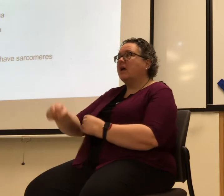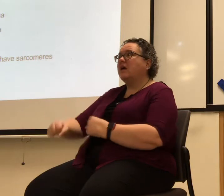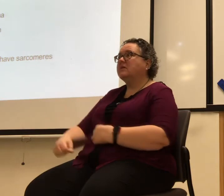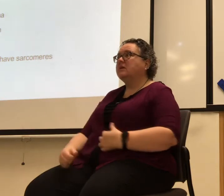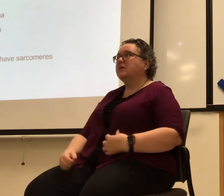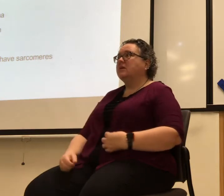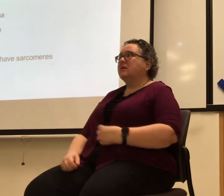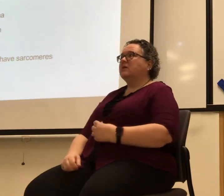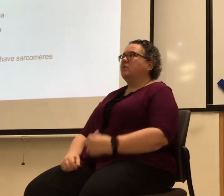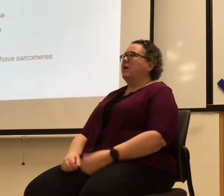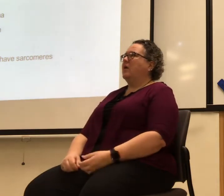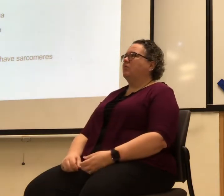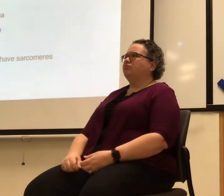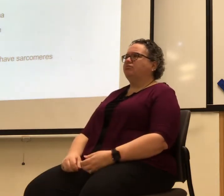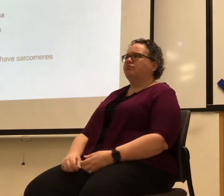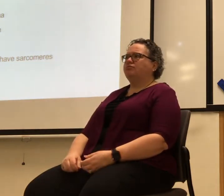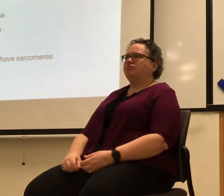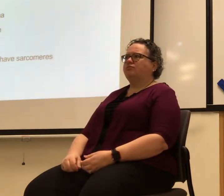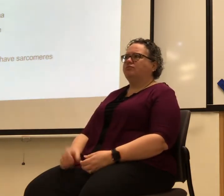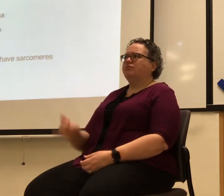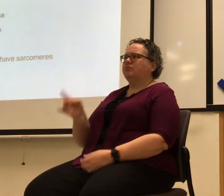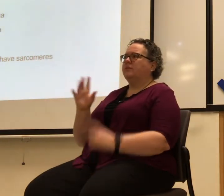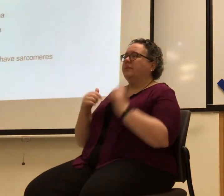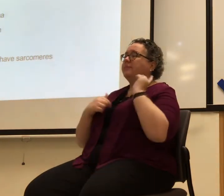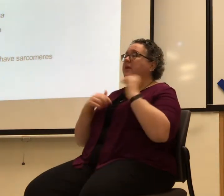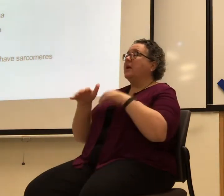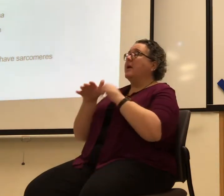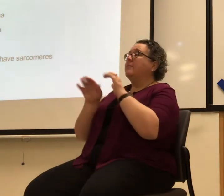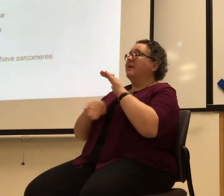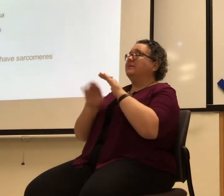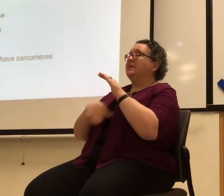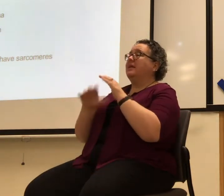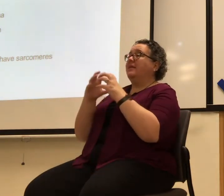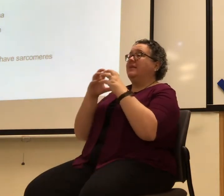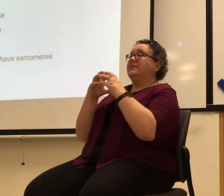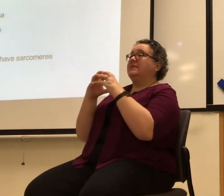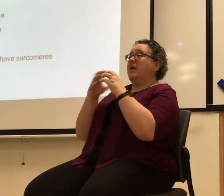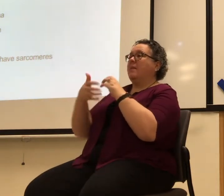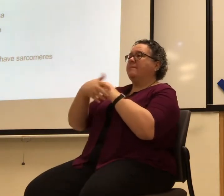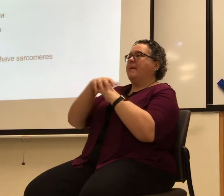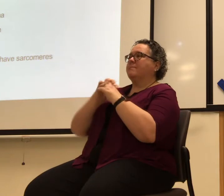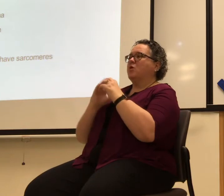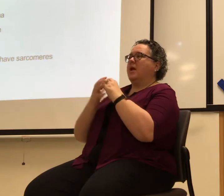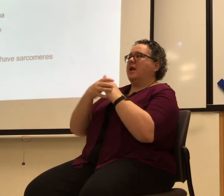is basically the cell membrane of a muscle fiber.